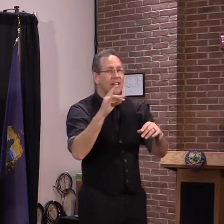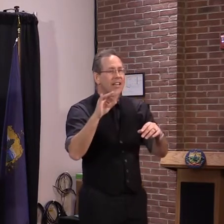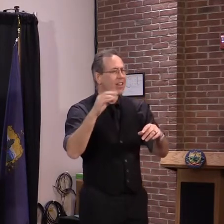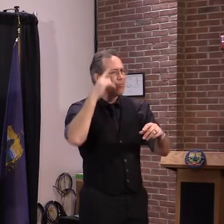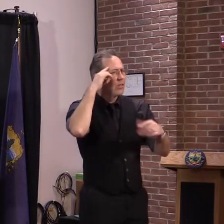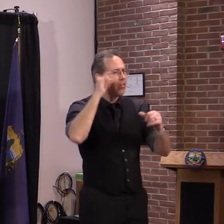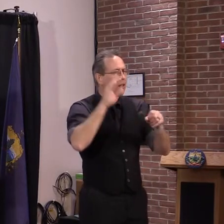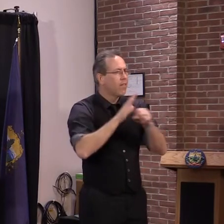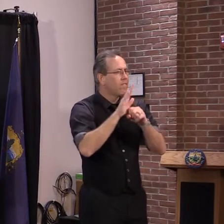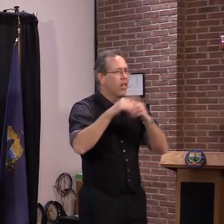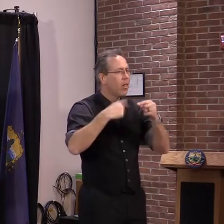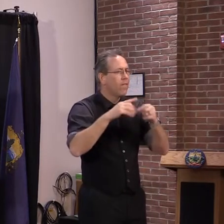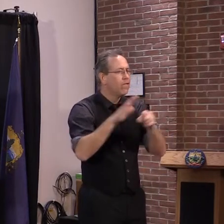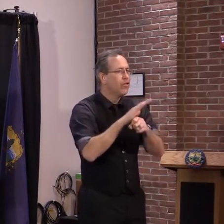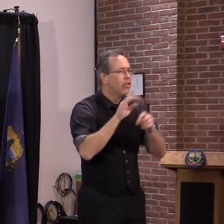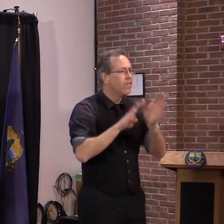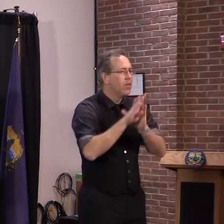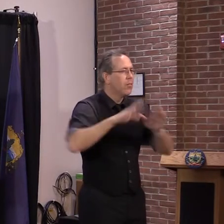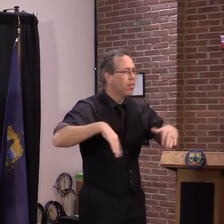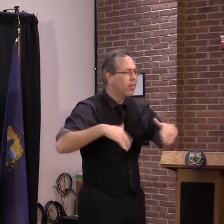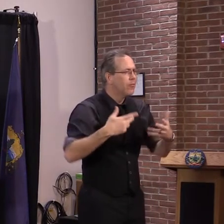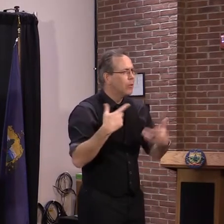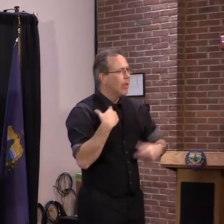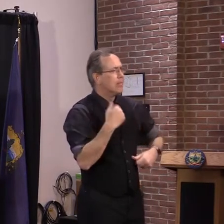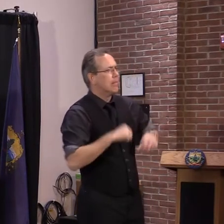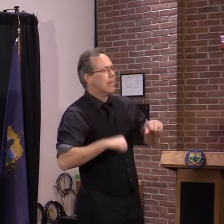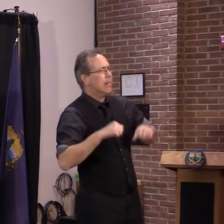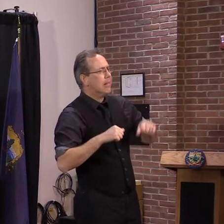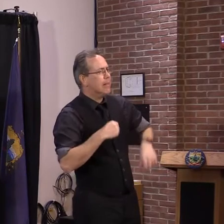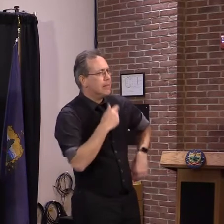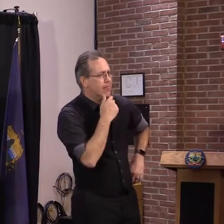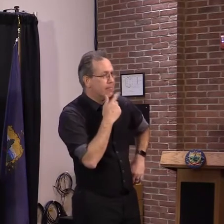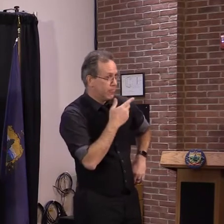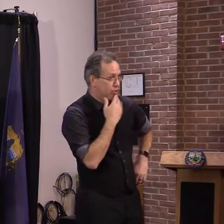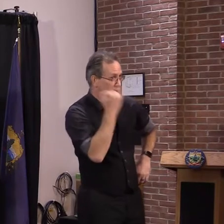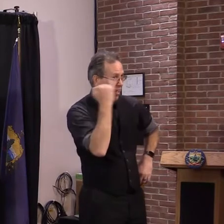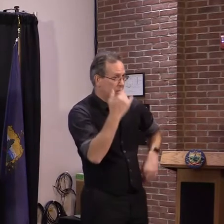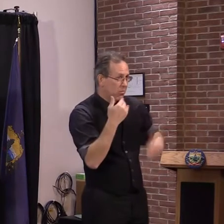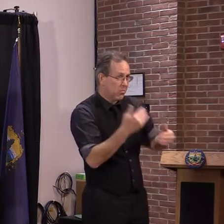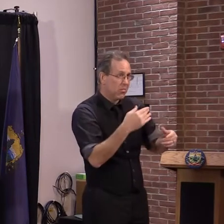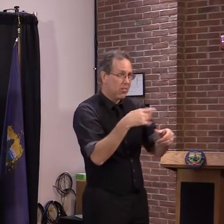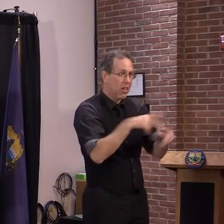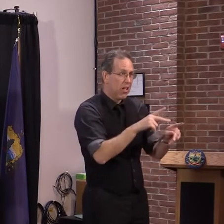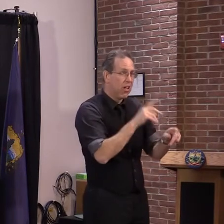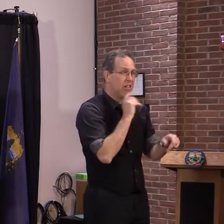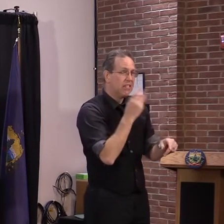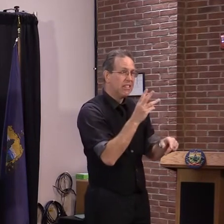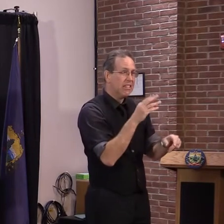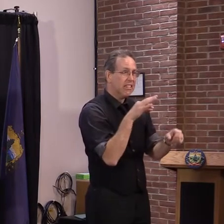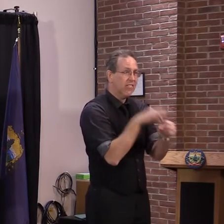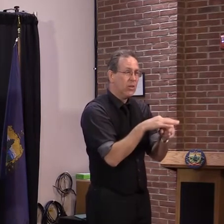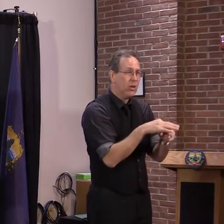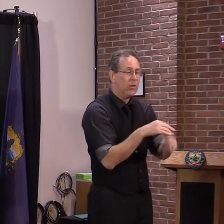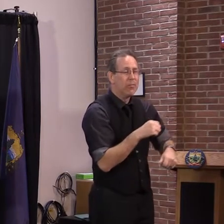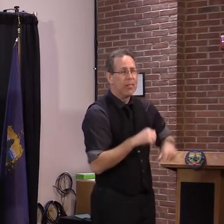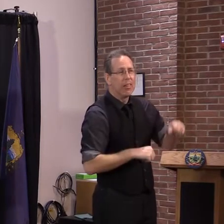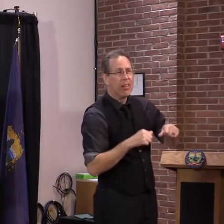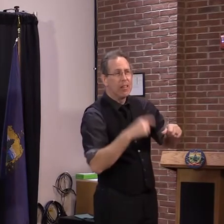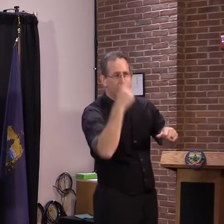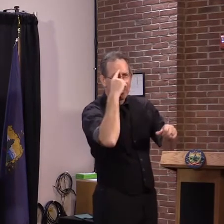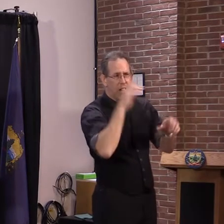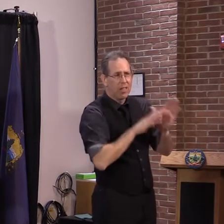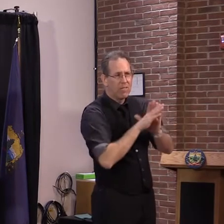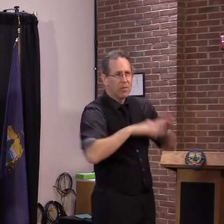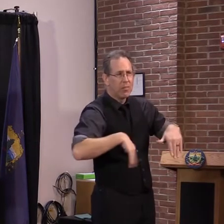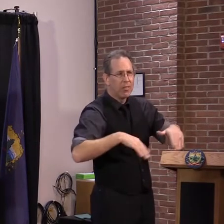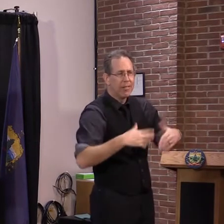me, I have to question whether that's a good idea to allow them to vote at 16 and 17 years old.